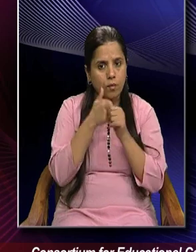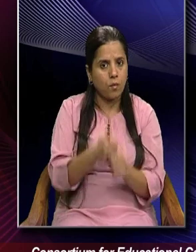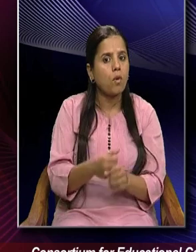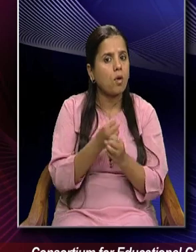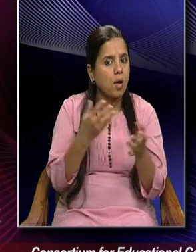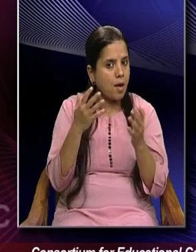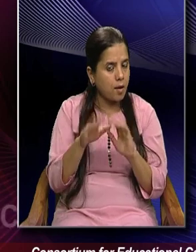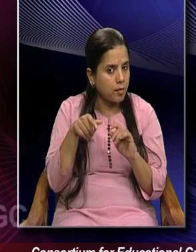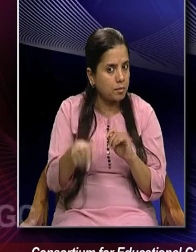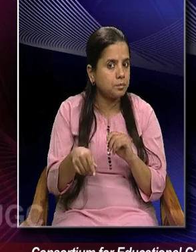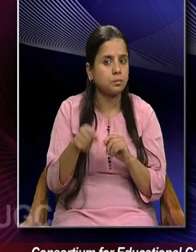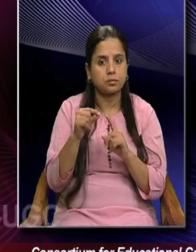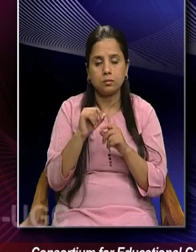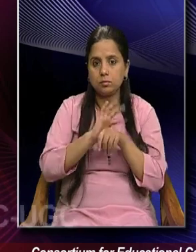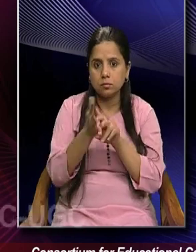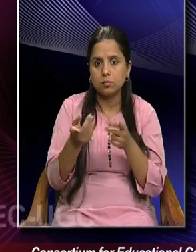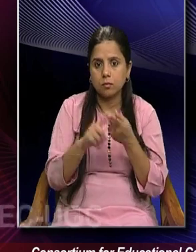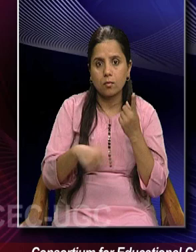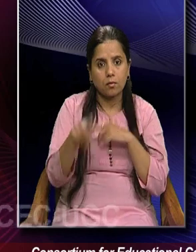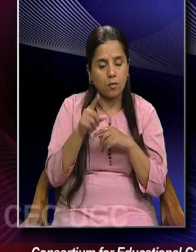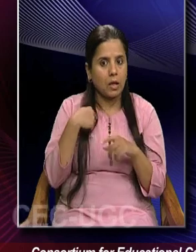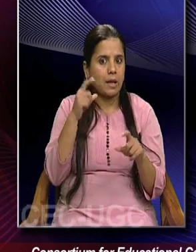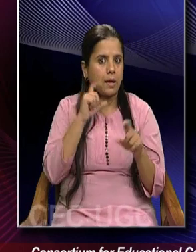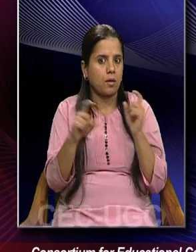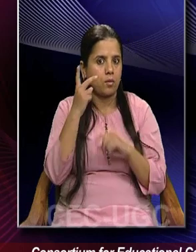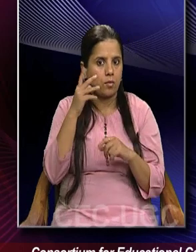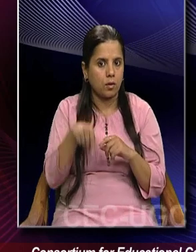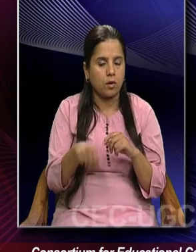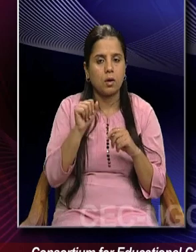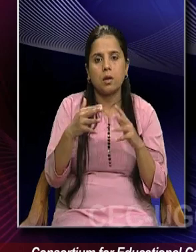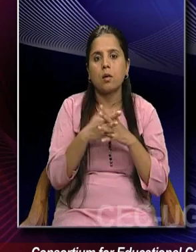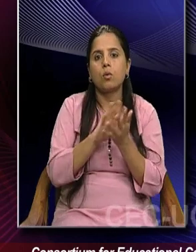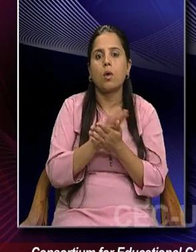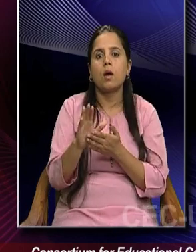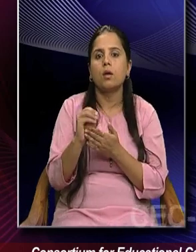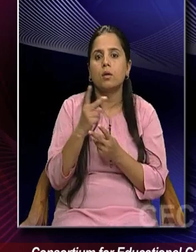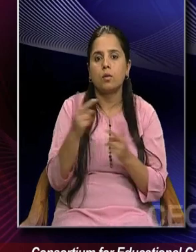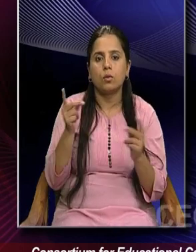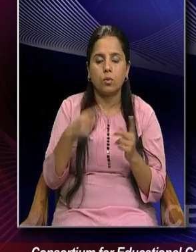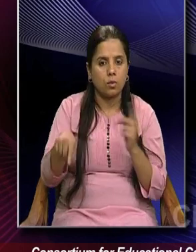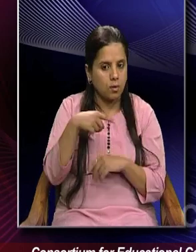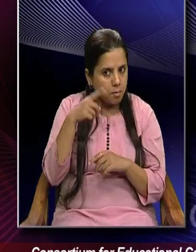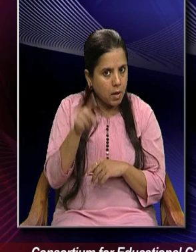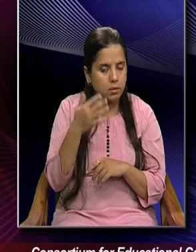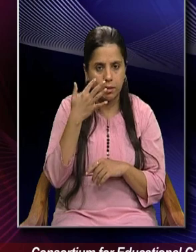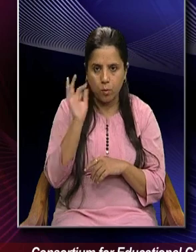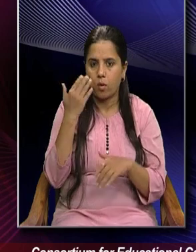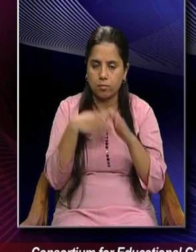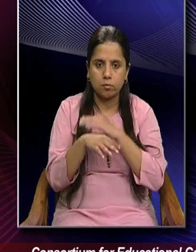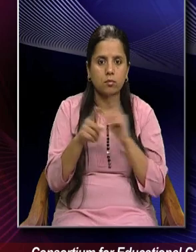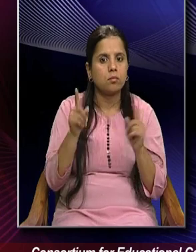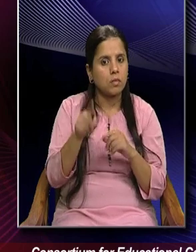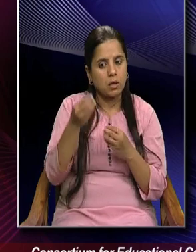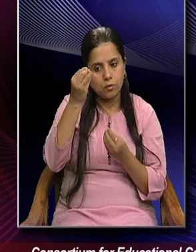disease, various pandemic. So we have to carefully visit the website of WHO to know and to